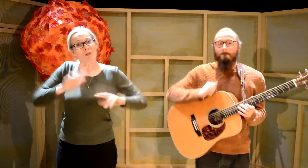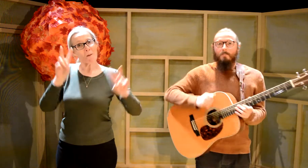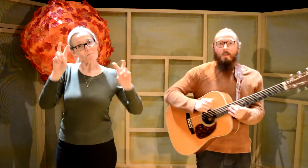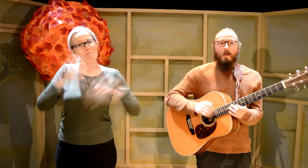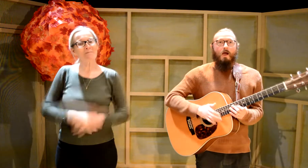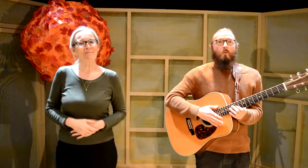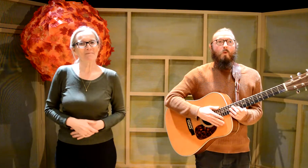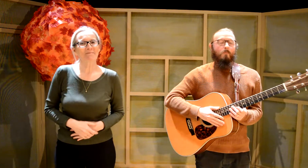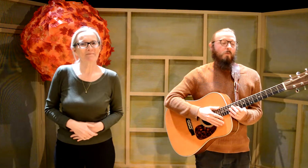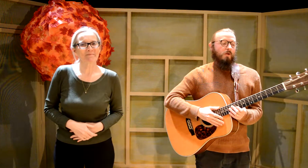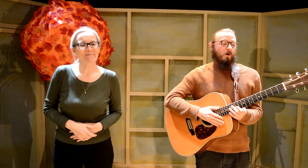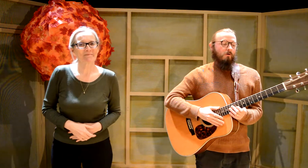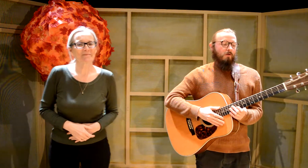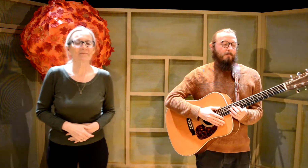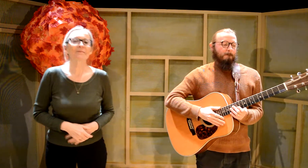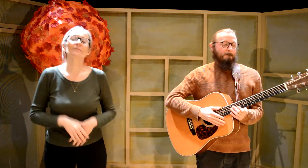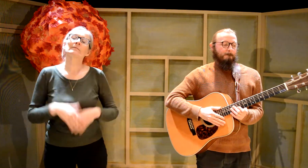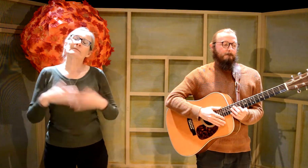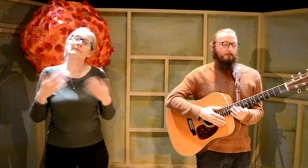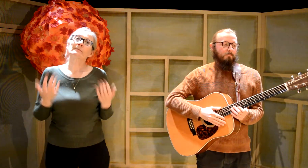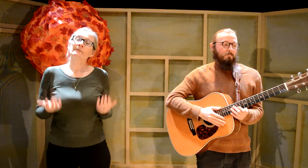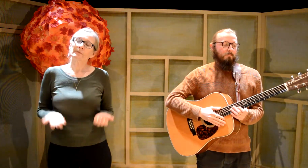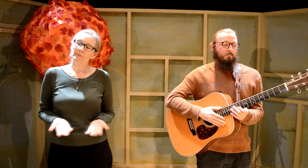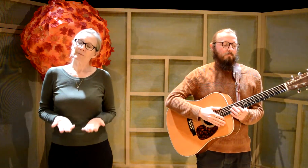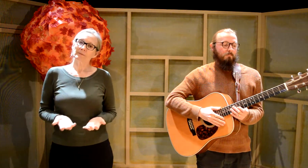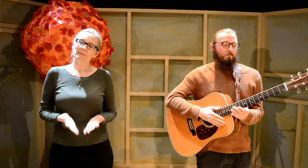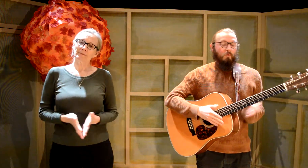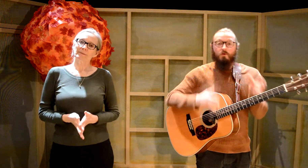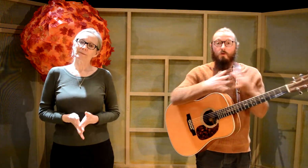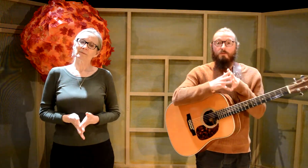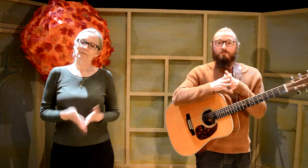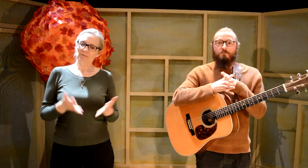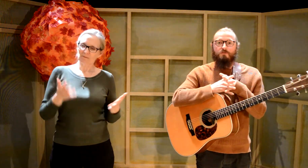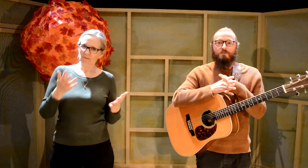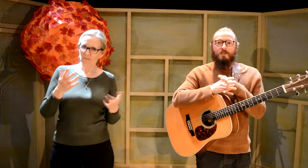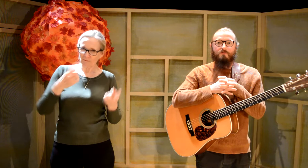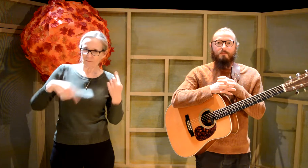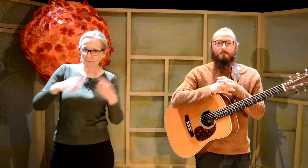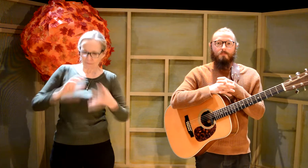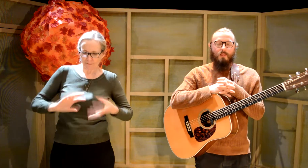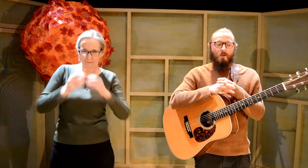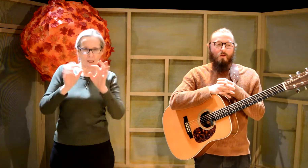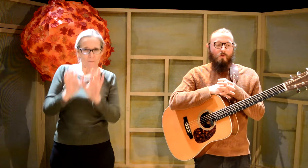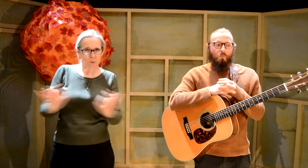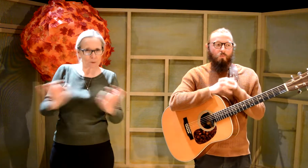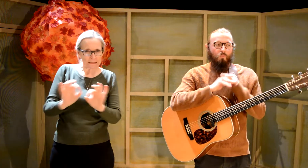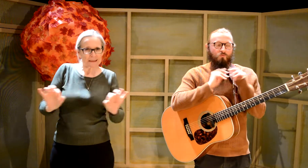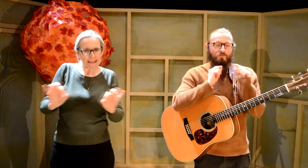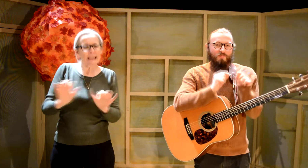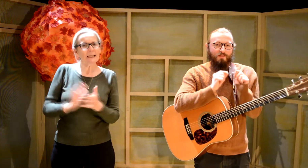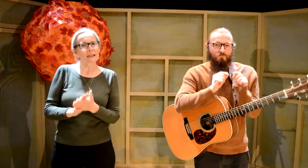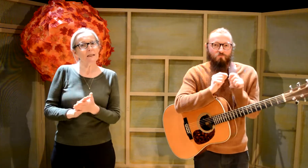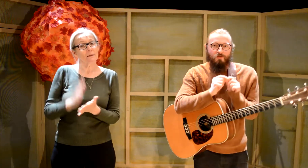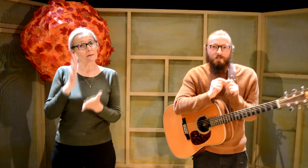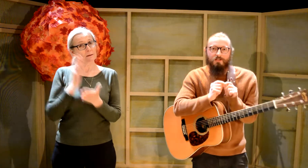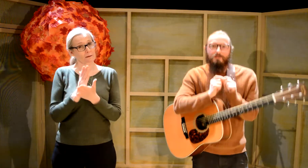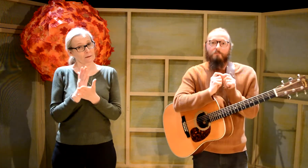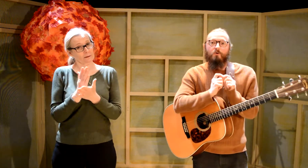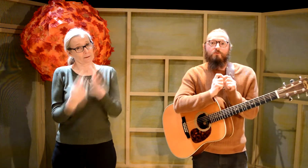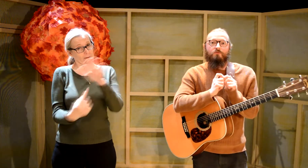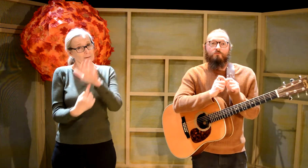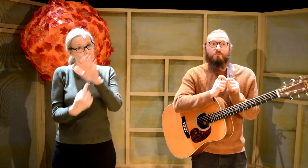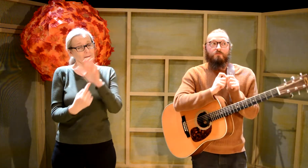Now, when we are putting our piece of music together, one thing that's